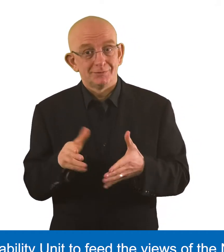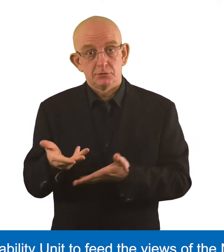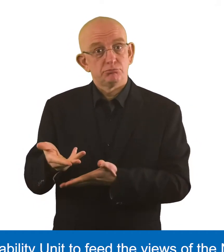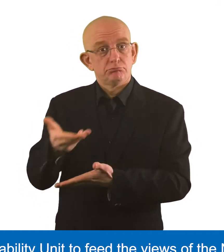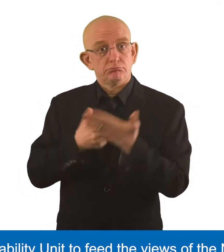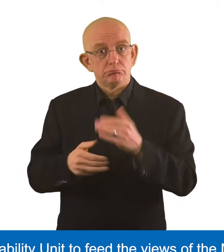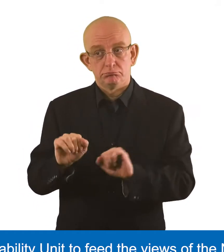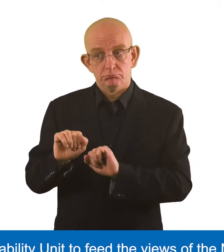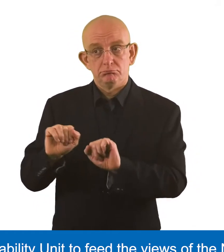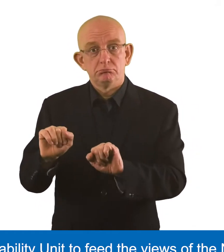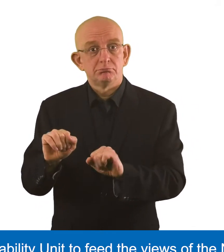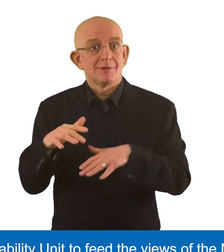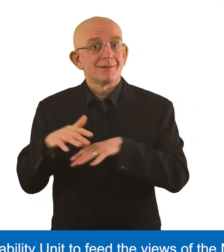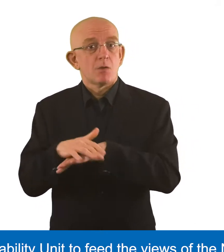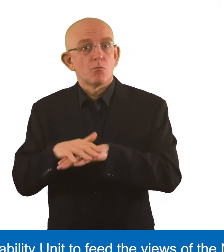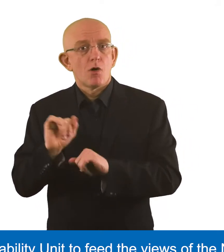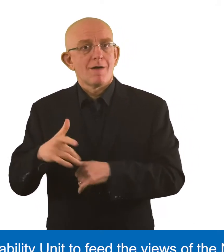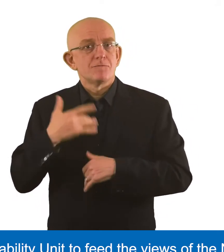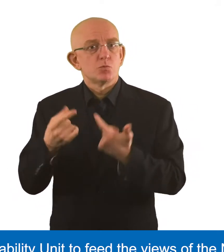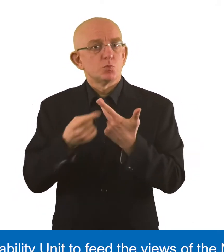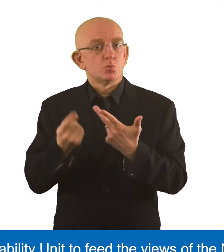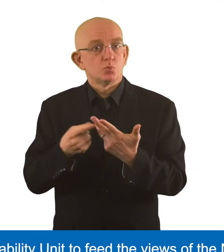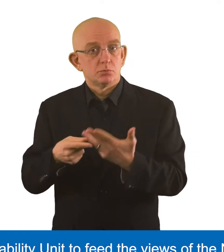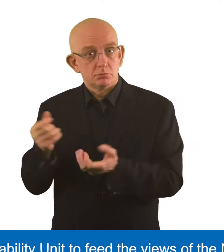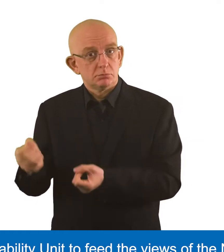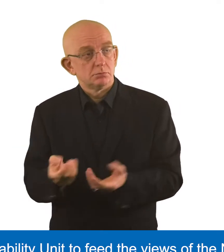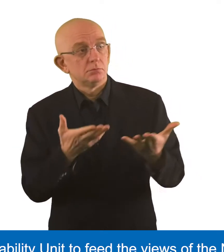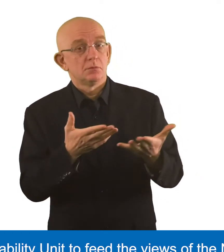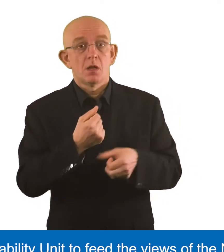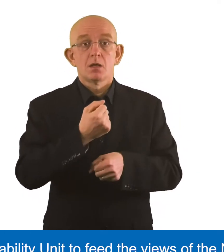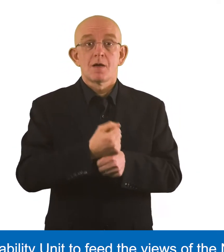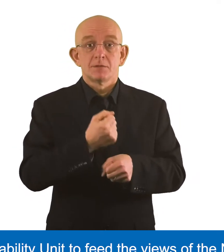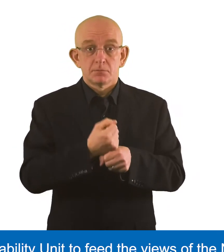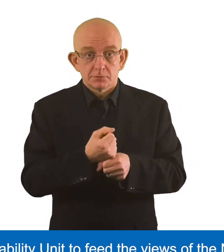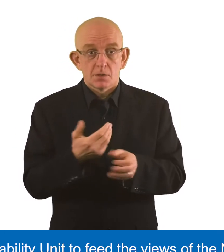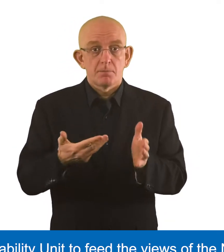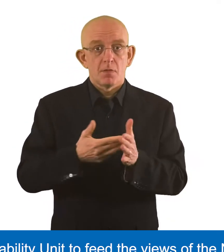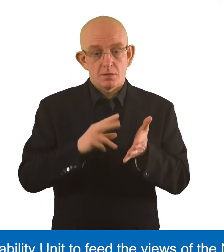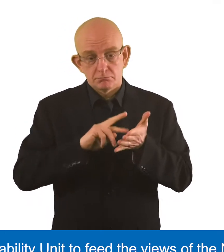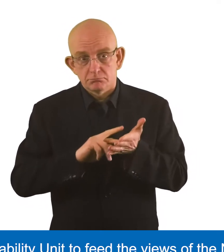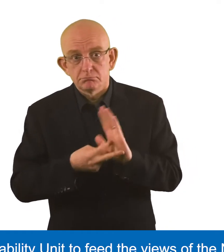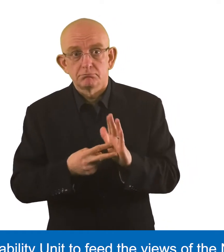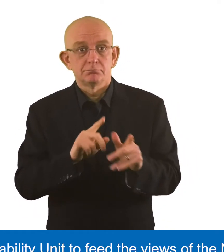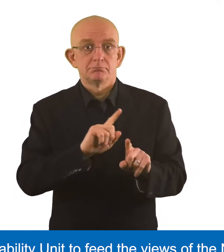Work with the Disability Unit to feed the views of the network to the government and coordinate the work of their network during the